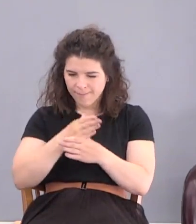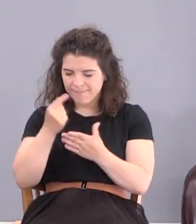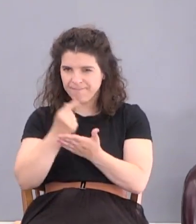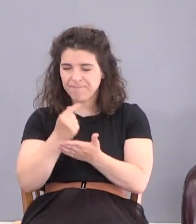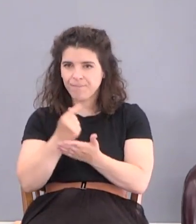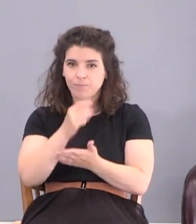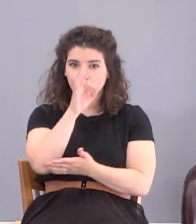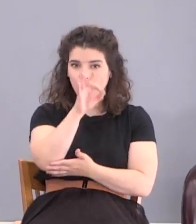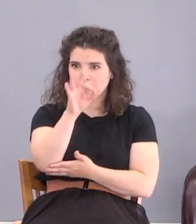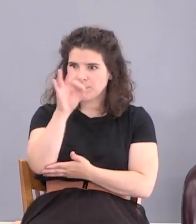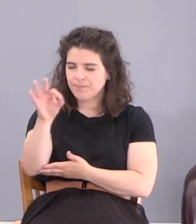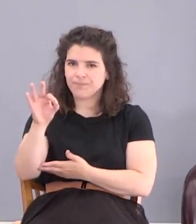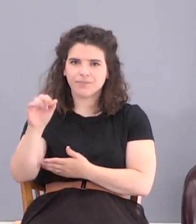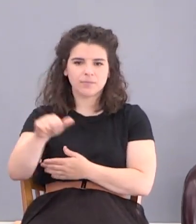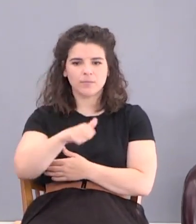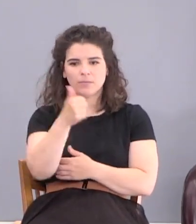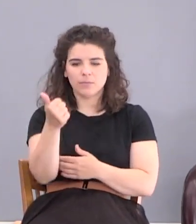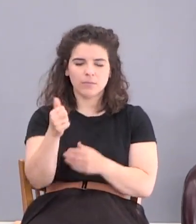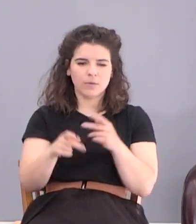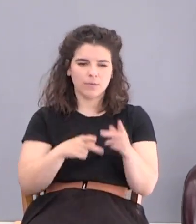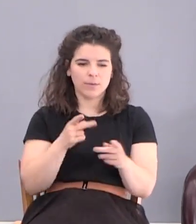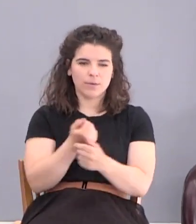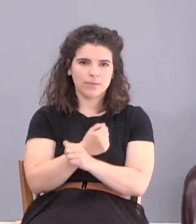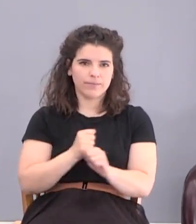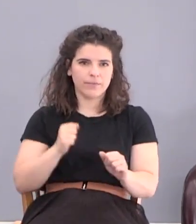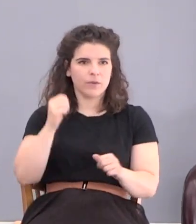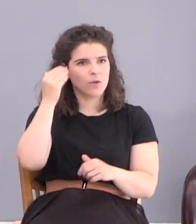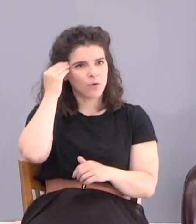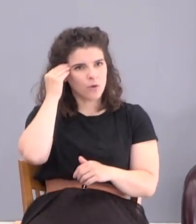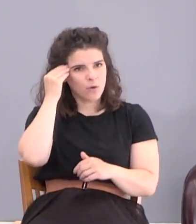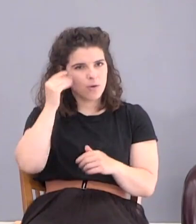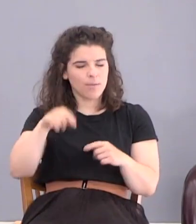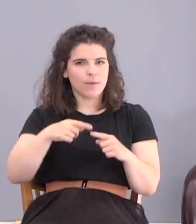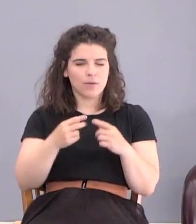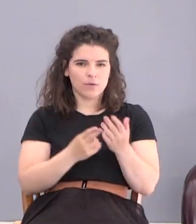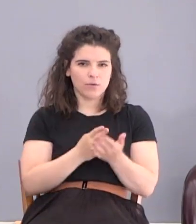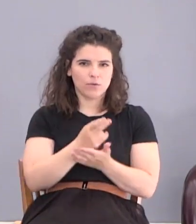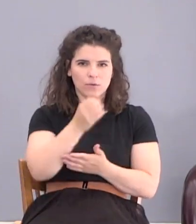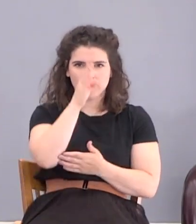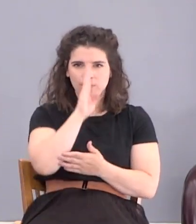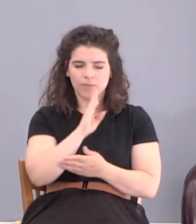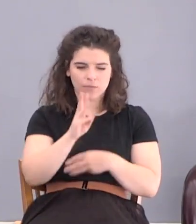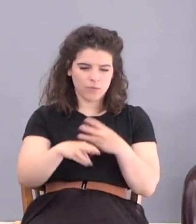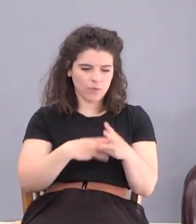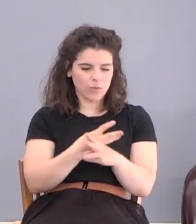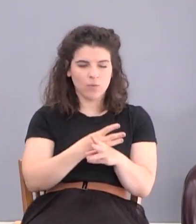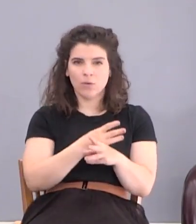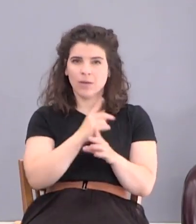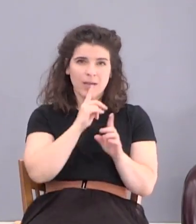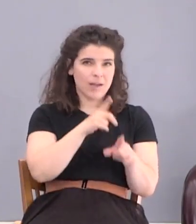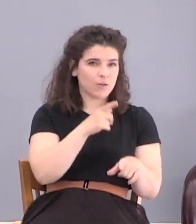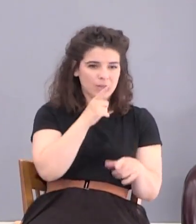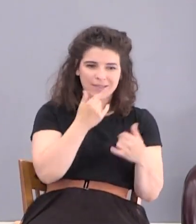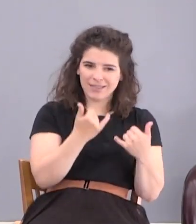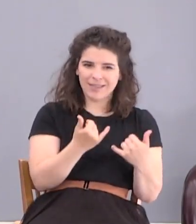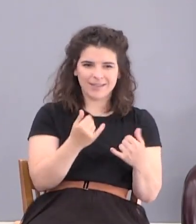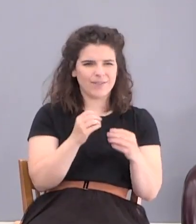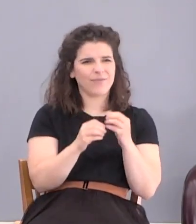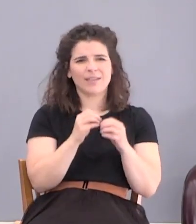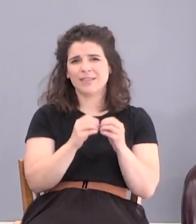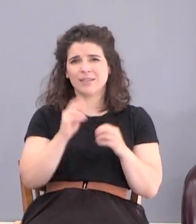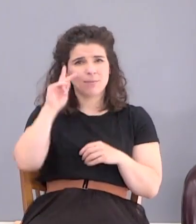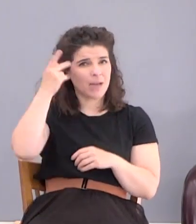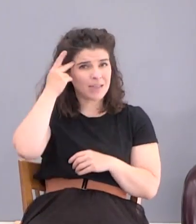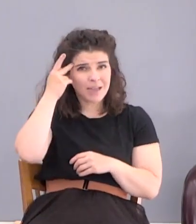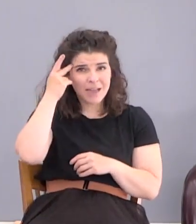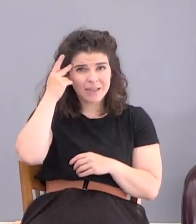people saved. We're letting them know about the truth of God. In the world that we live today, the answer is not going to be fixing politics. The answer is